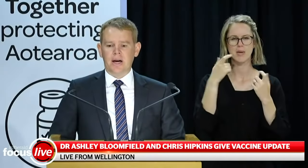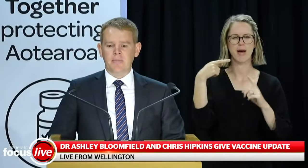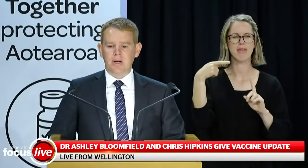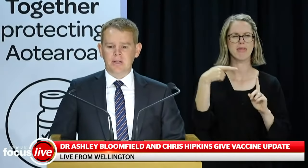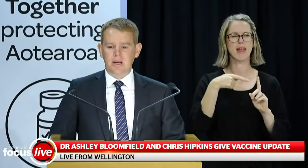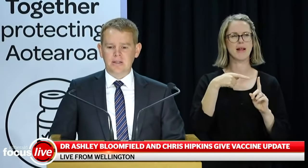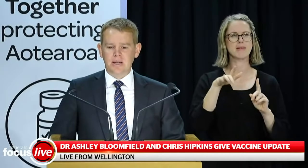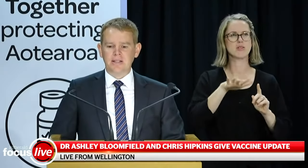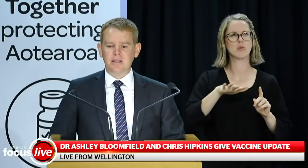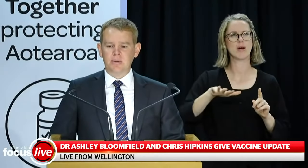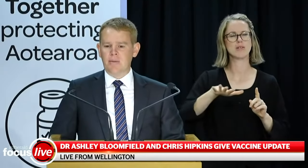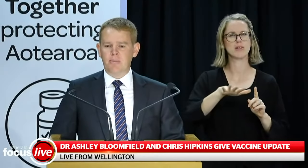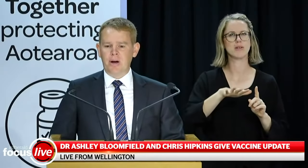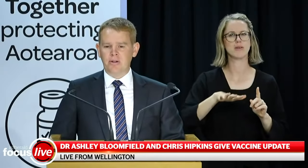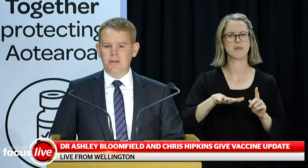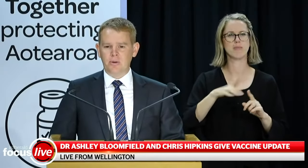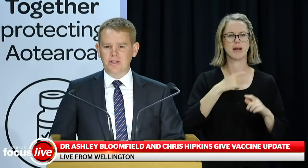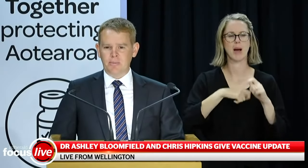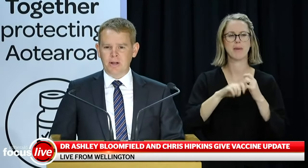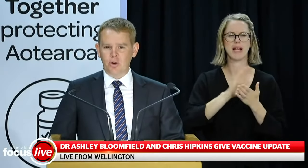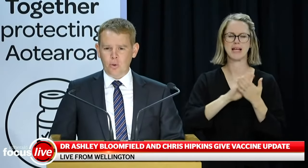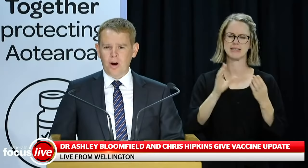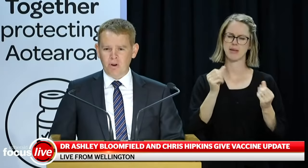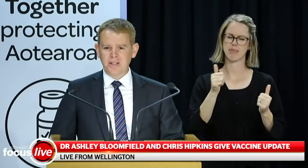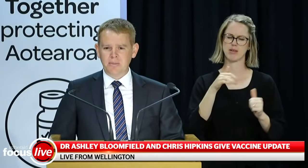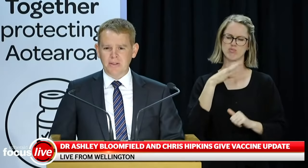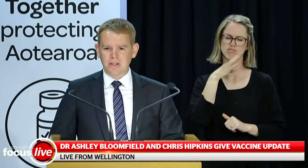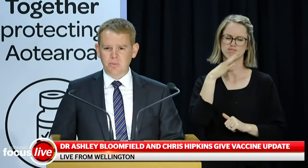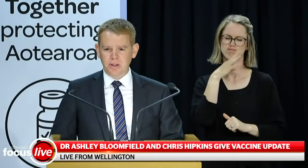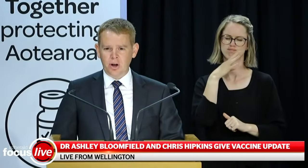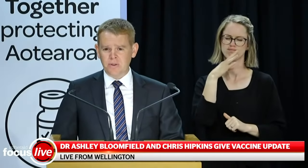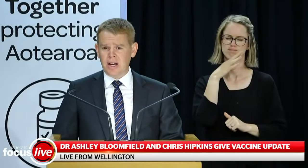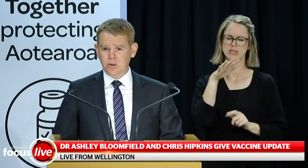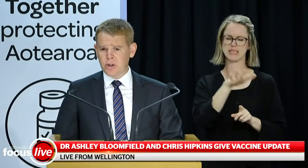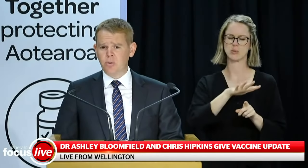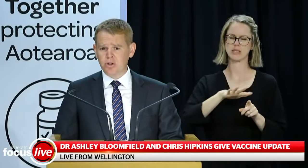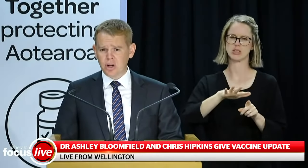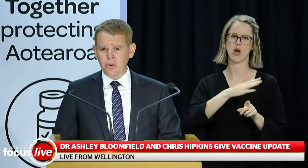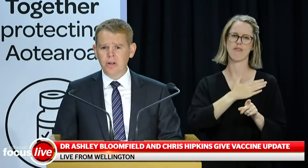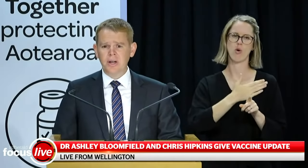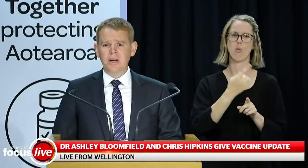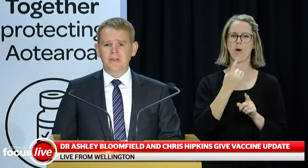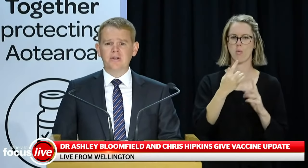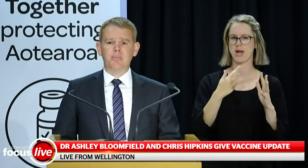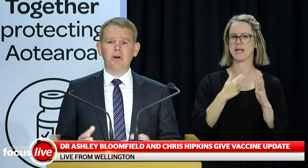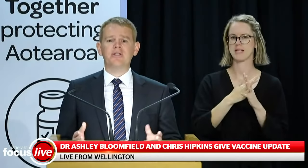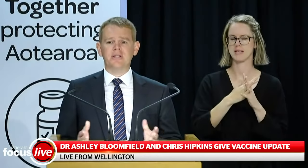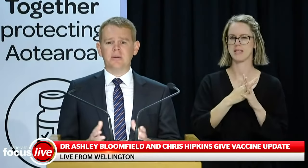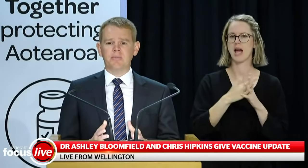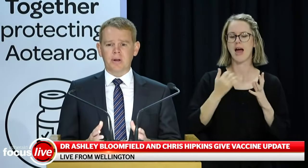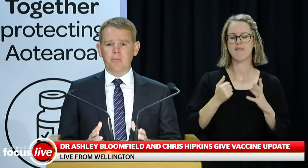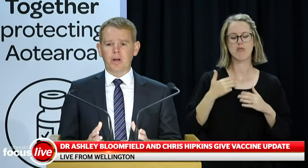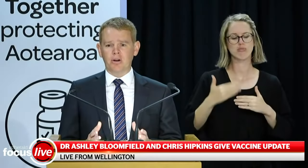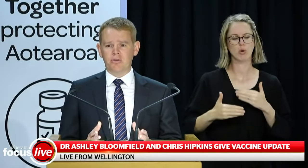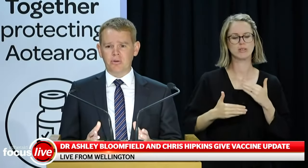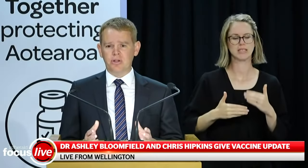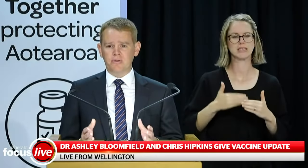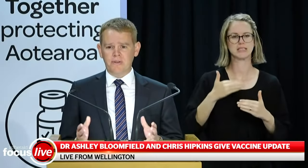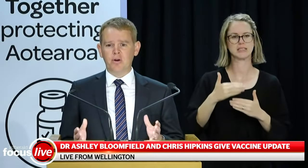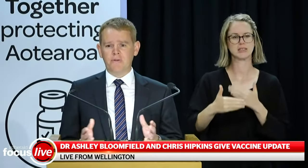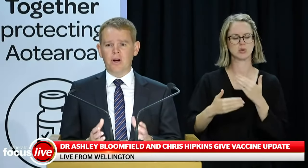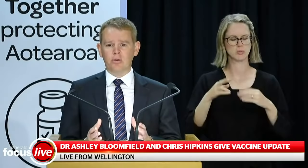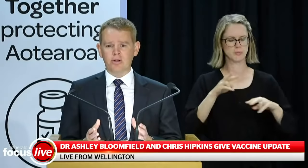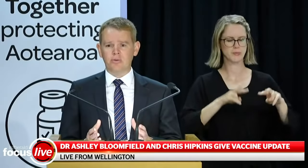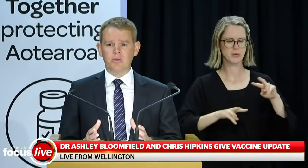think it started to become apparent that there was something not quite right about this over the last week or so. There is a process that we go through